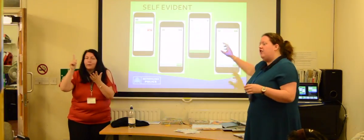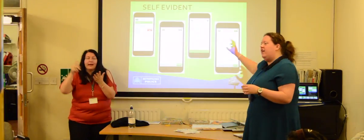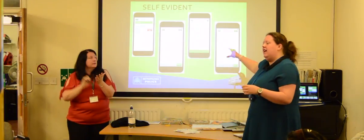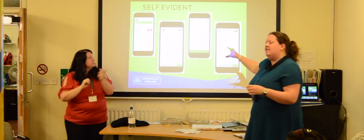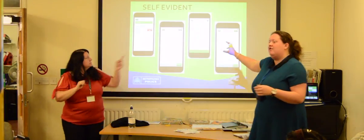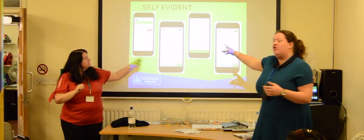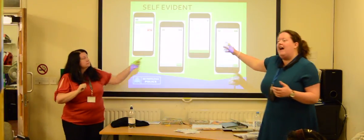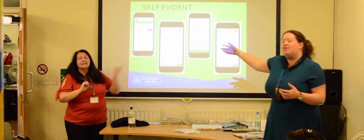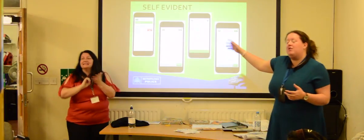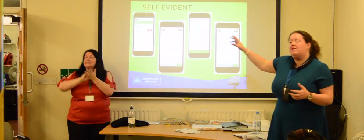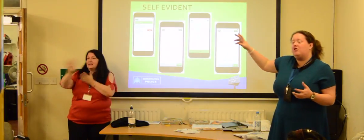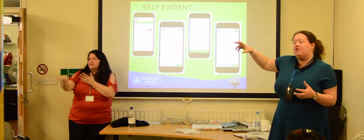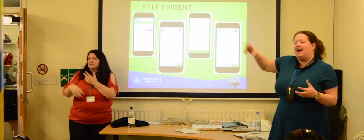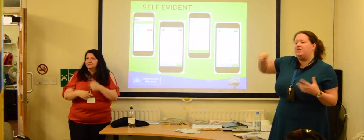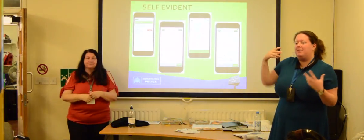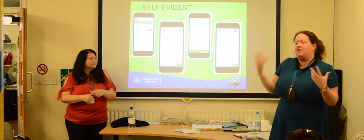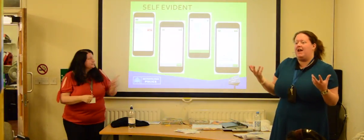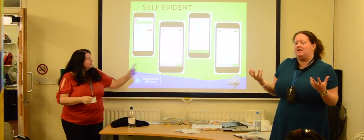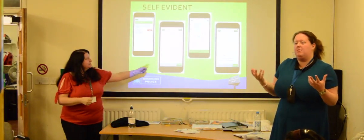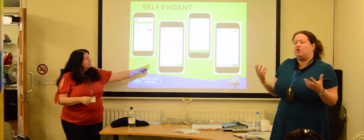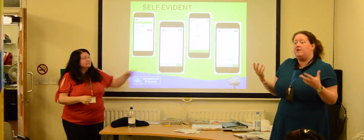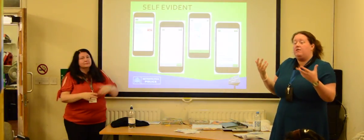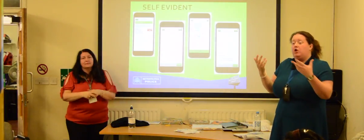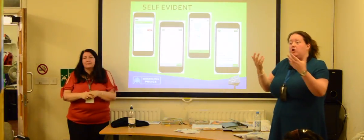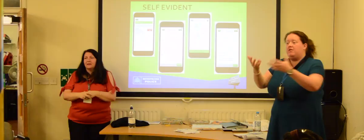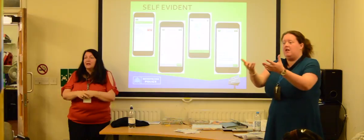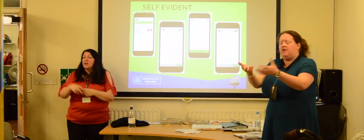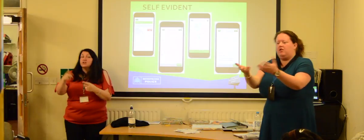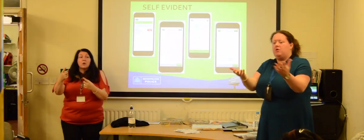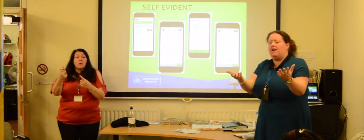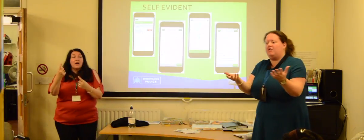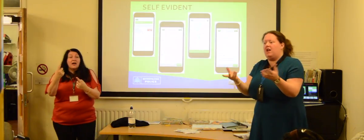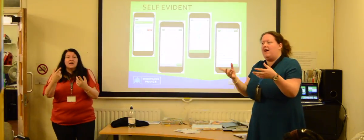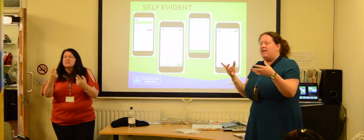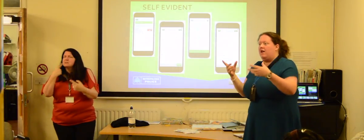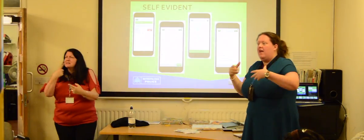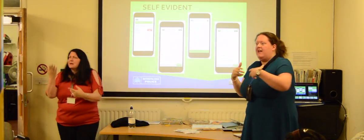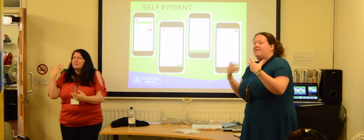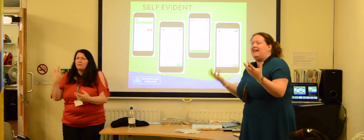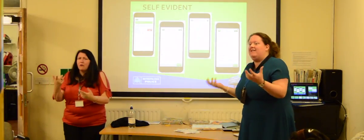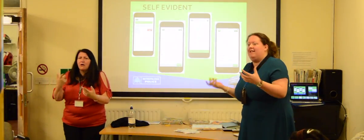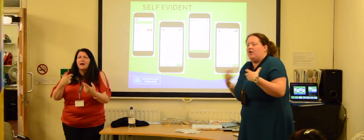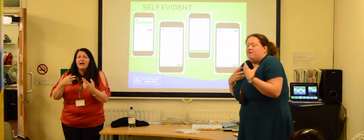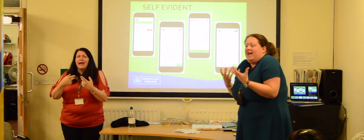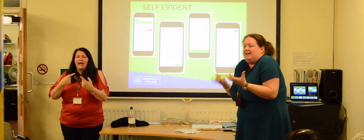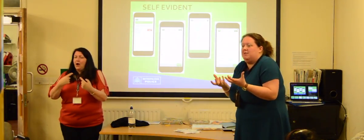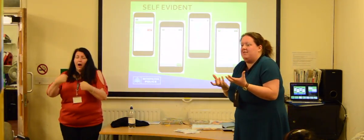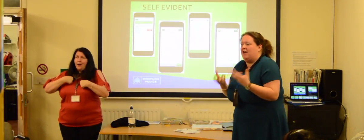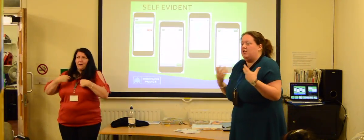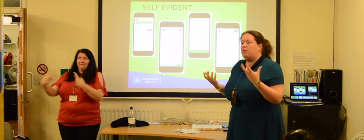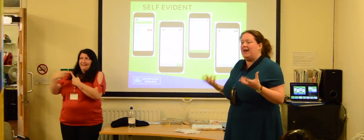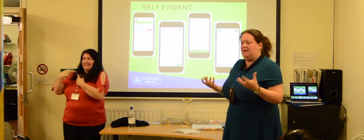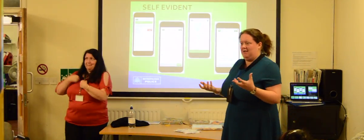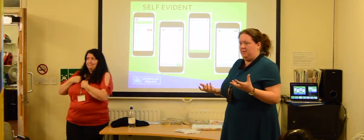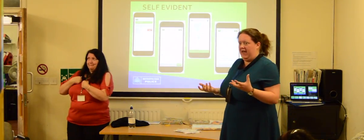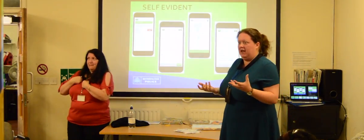The good thing is this just doesn't have to be a victim. So even if you said, I think someone raised earlier that they've seen things, they're not the victim themselves,